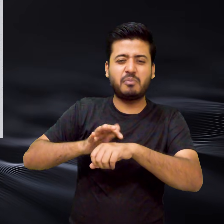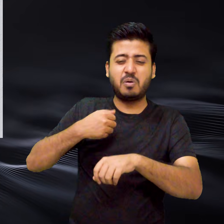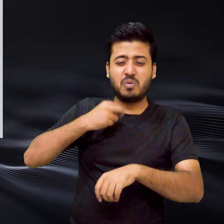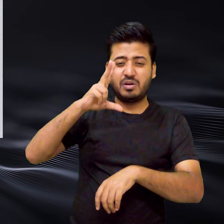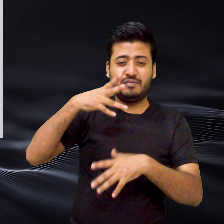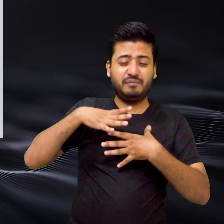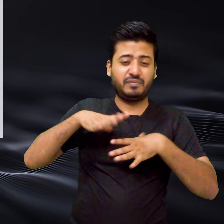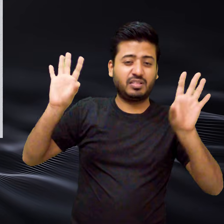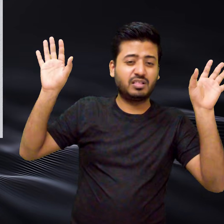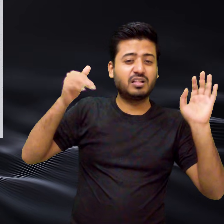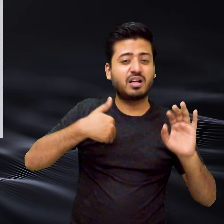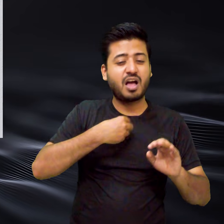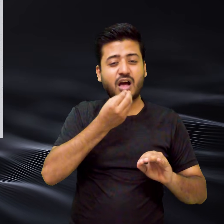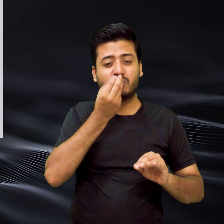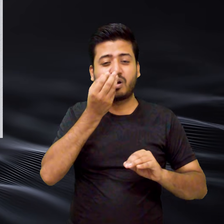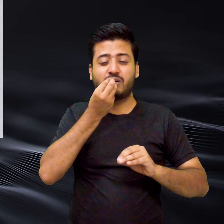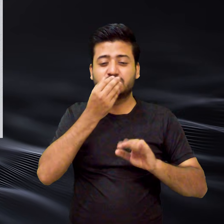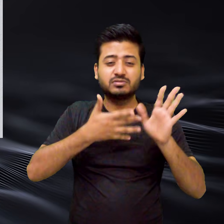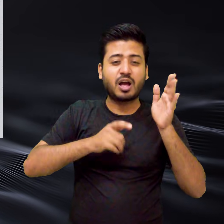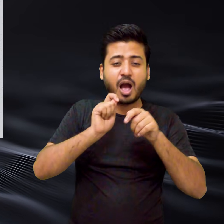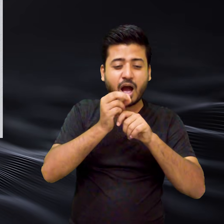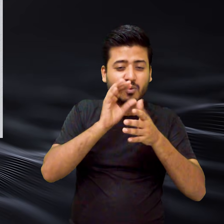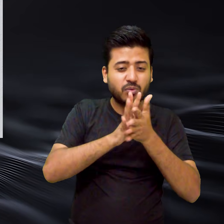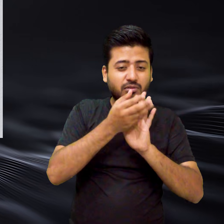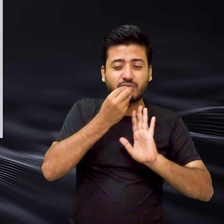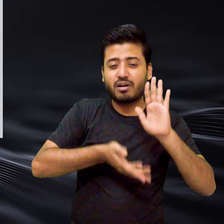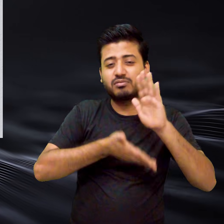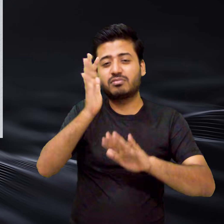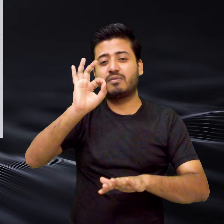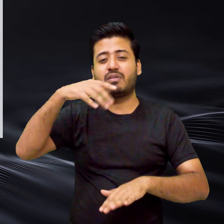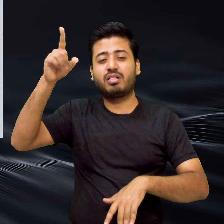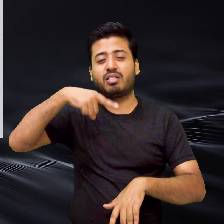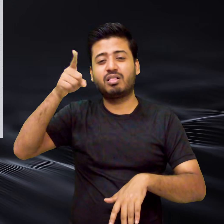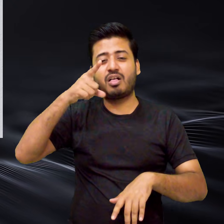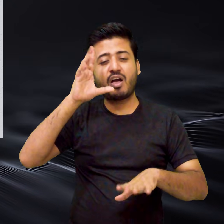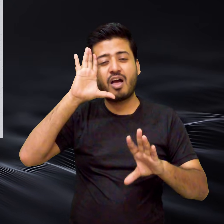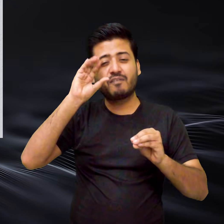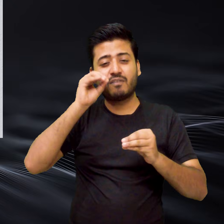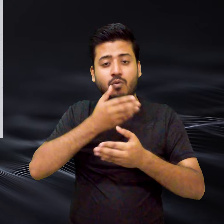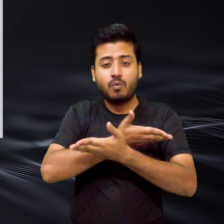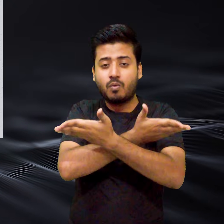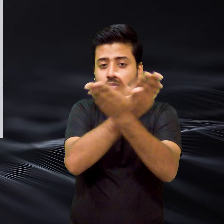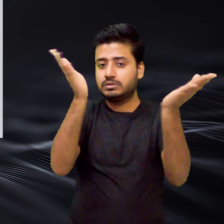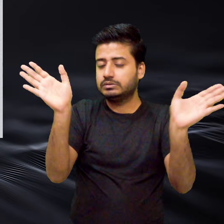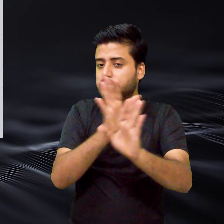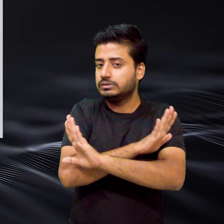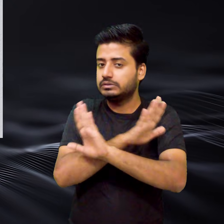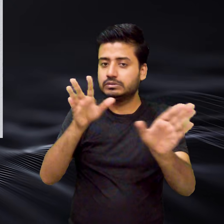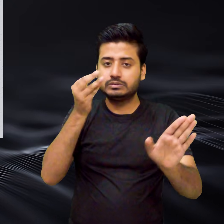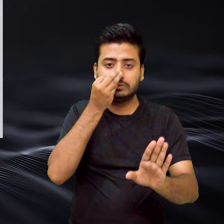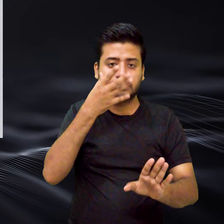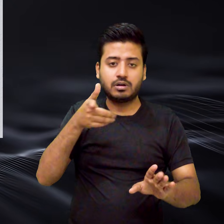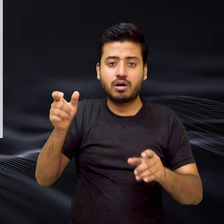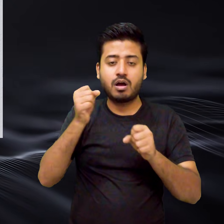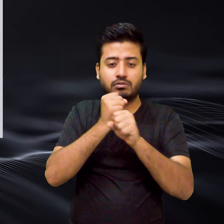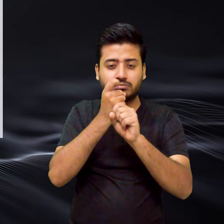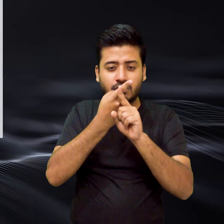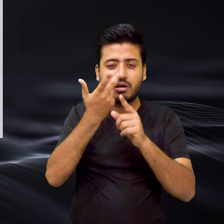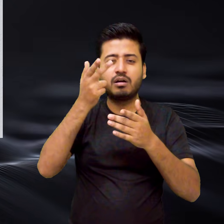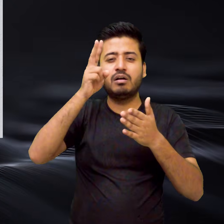heated. What to look for when buying. Check the packaging and label. Look for cold-pressed and unrefined. This extraction method